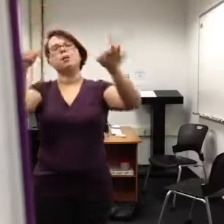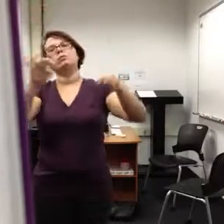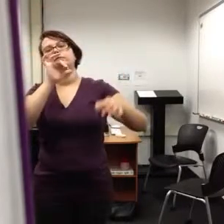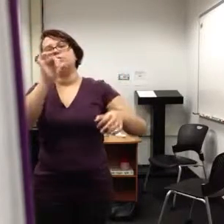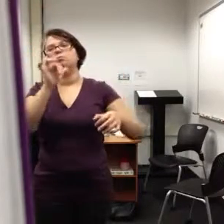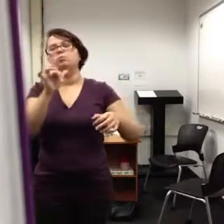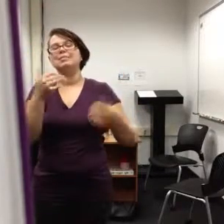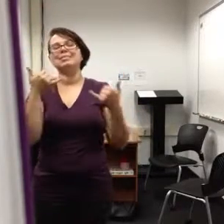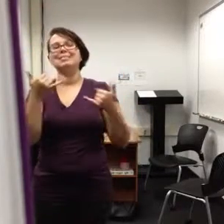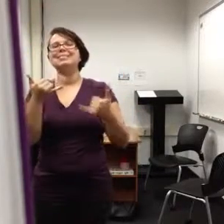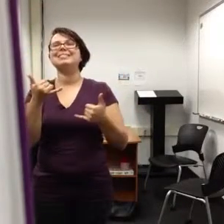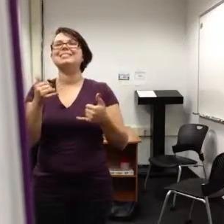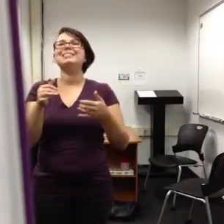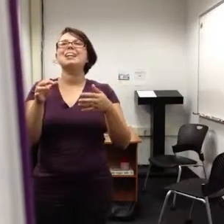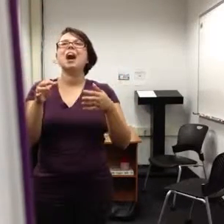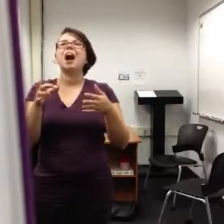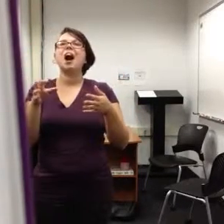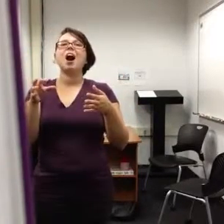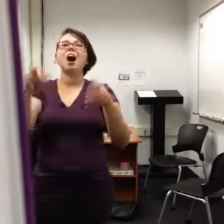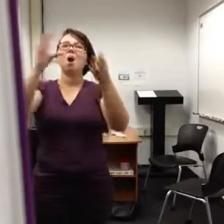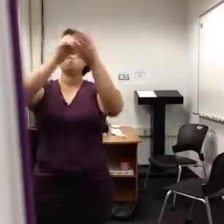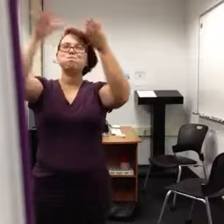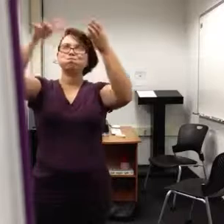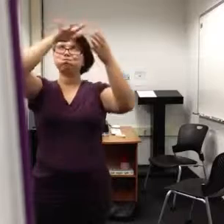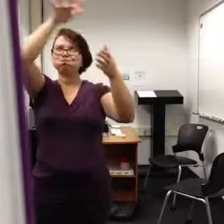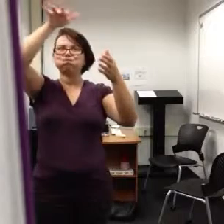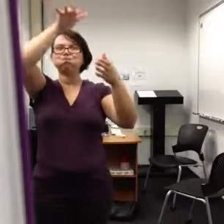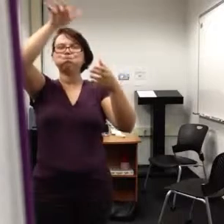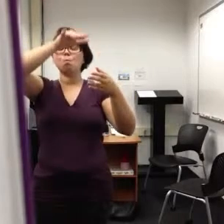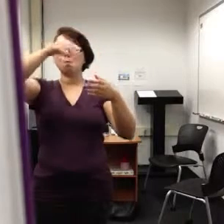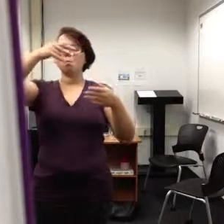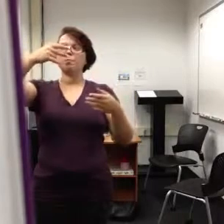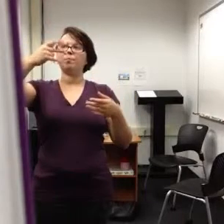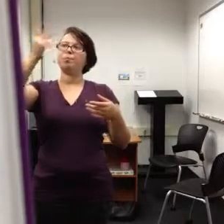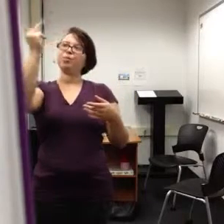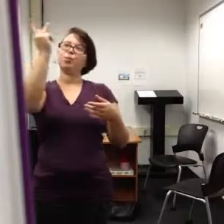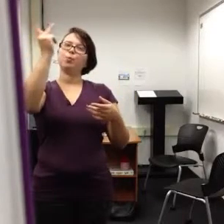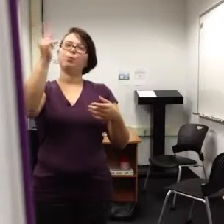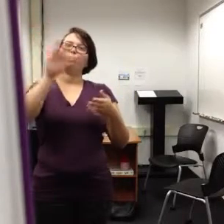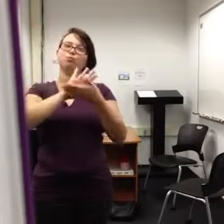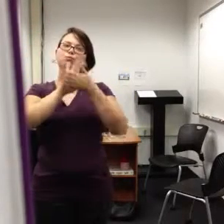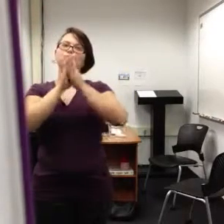concentrated wealth in Congress. And those two became antagonistic.